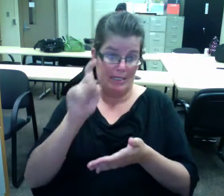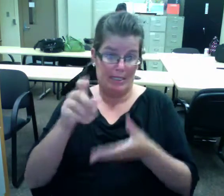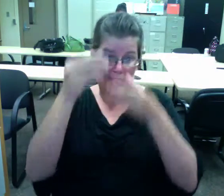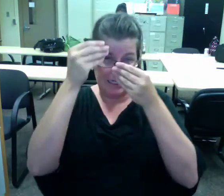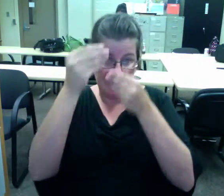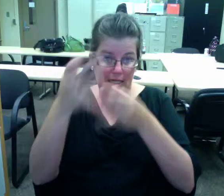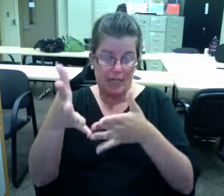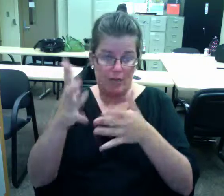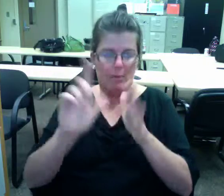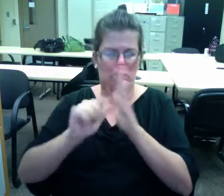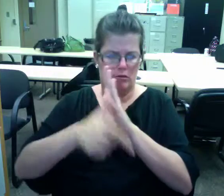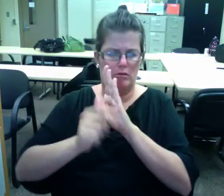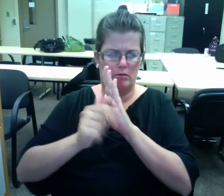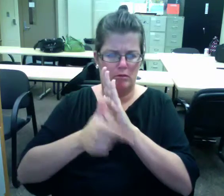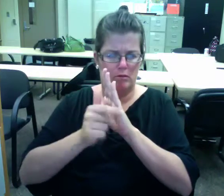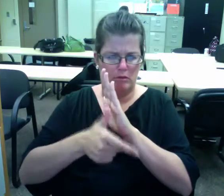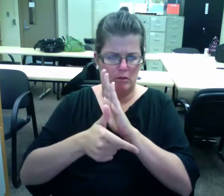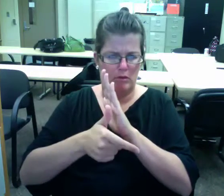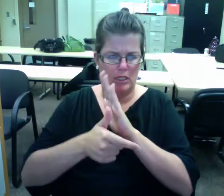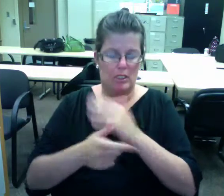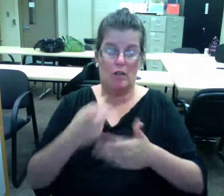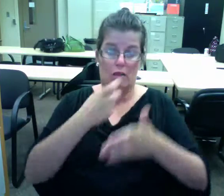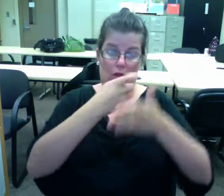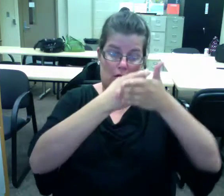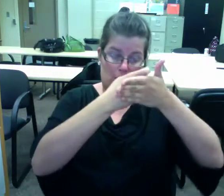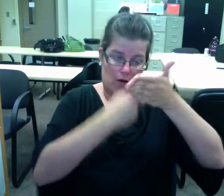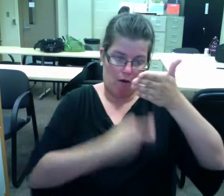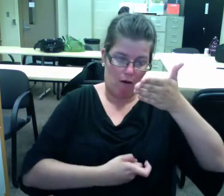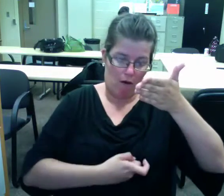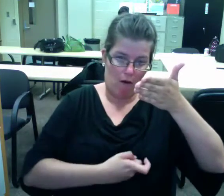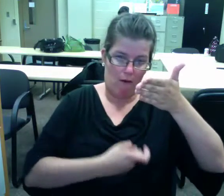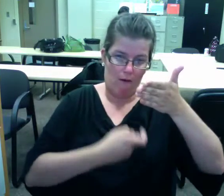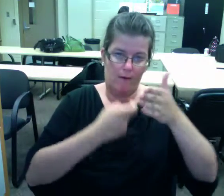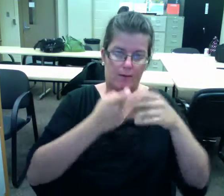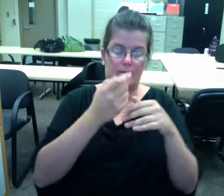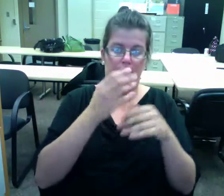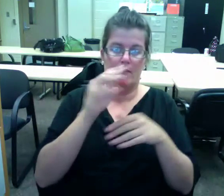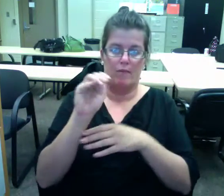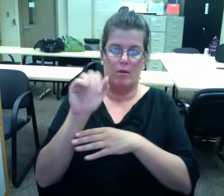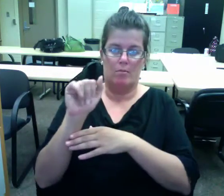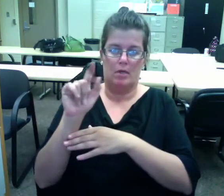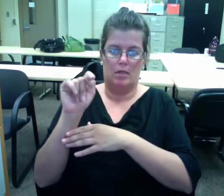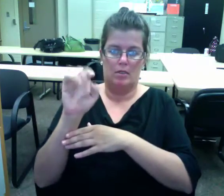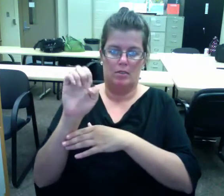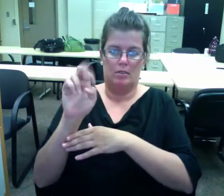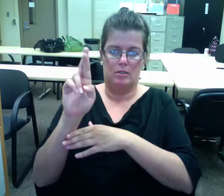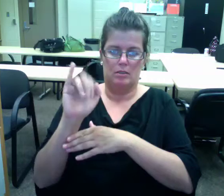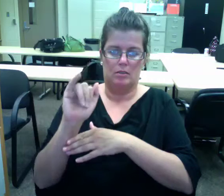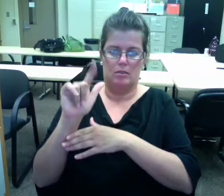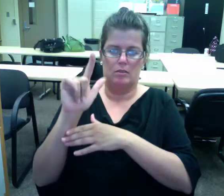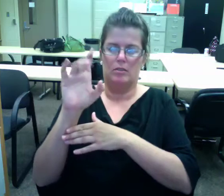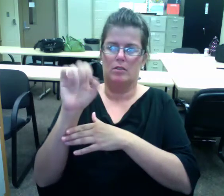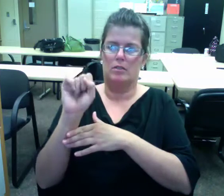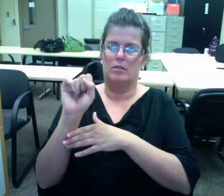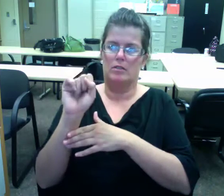end. The costs of the materials are, let's see, the